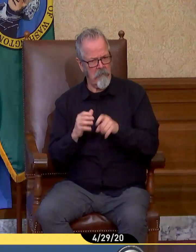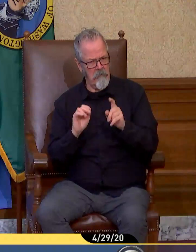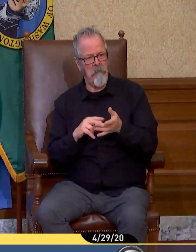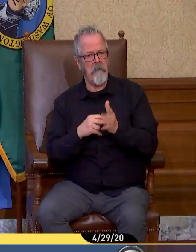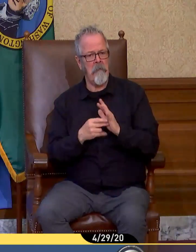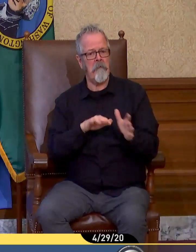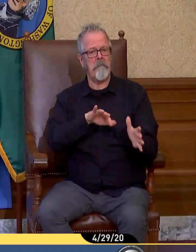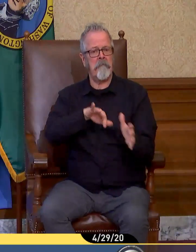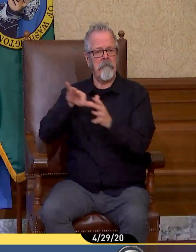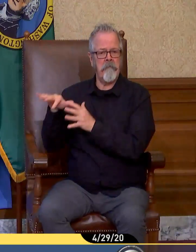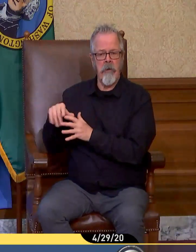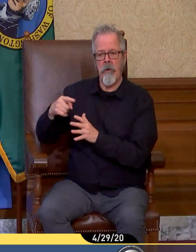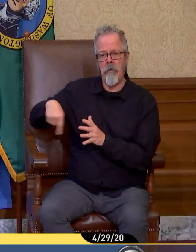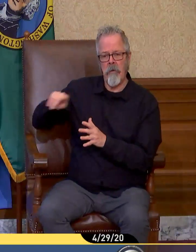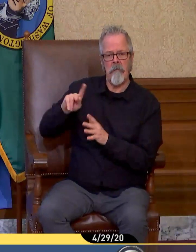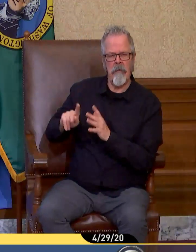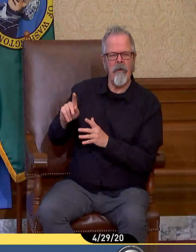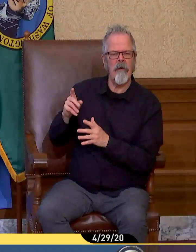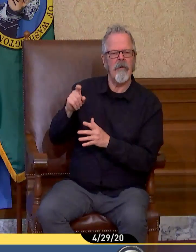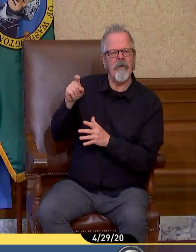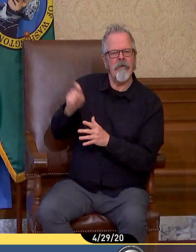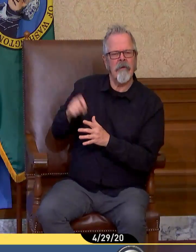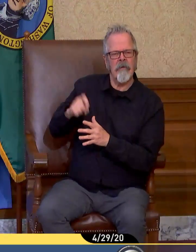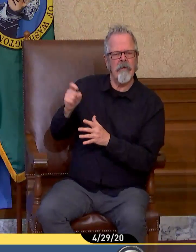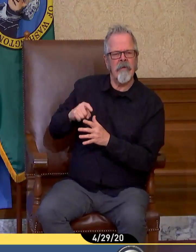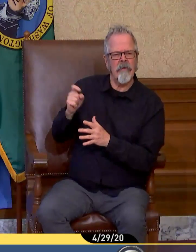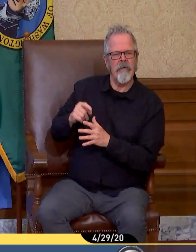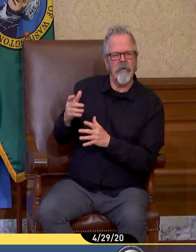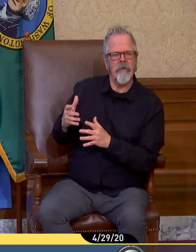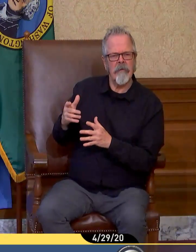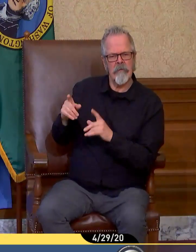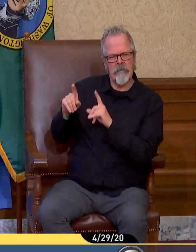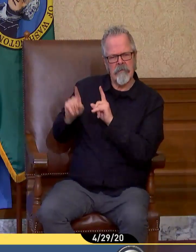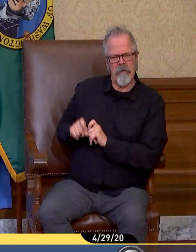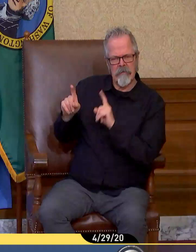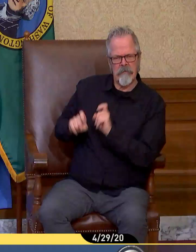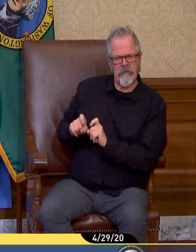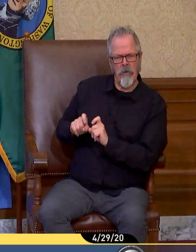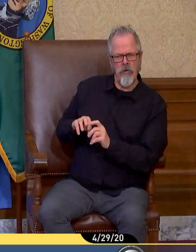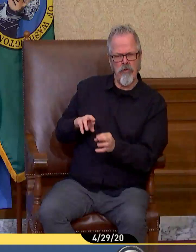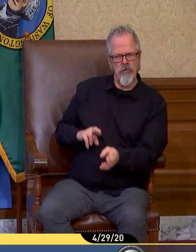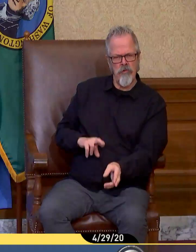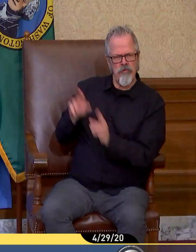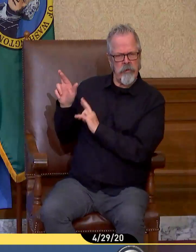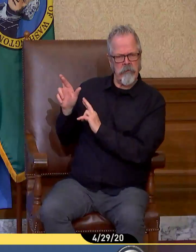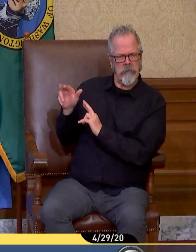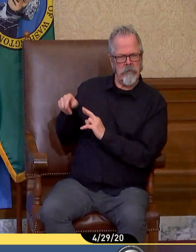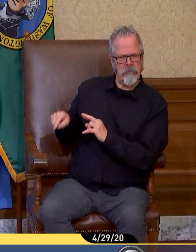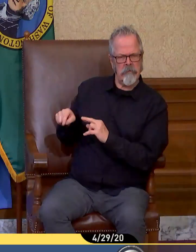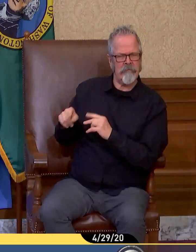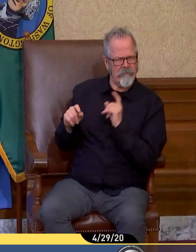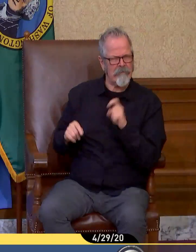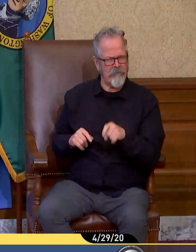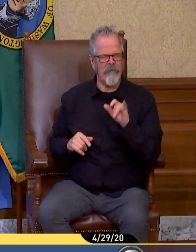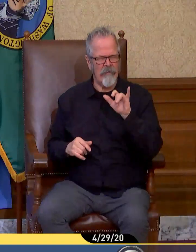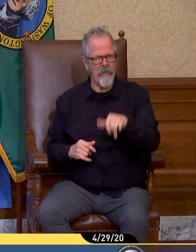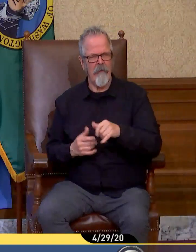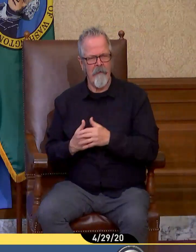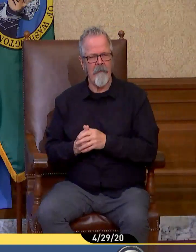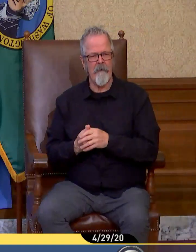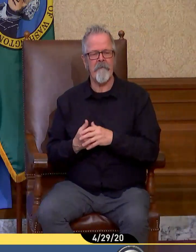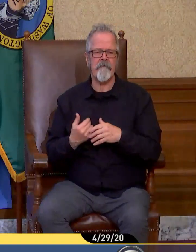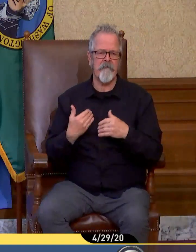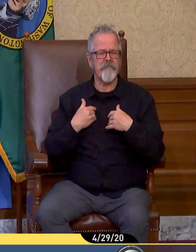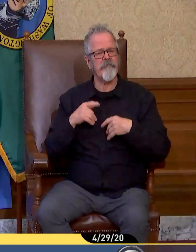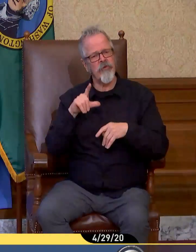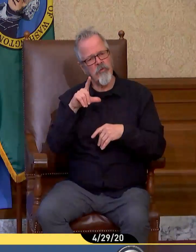next phase. The reason we think it's reasonable is that if the federal government's statement that they gave me 2